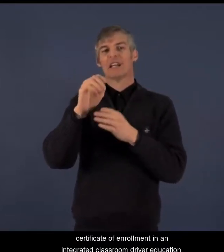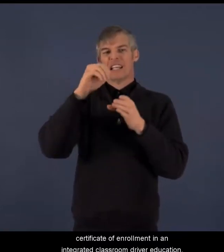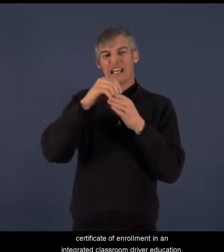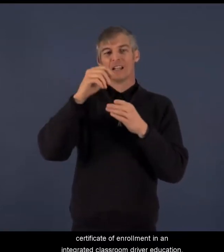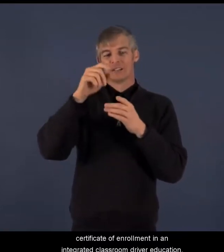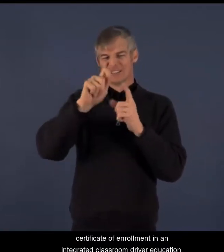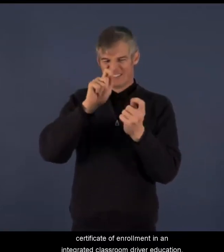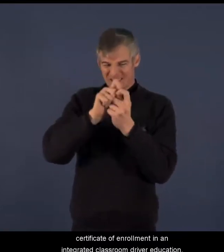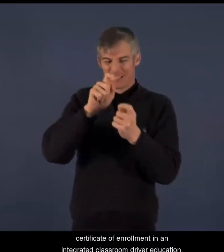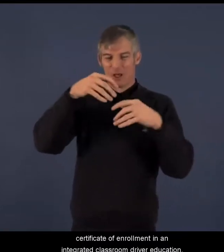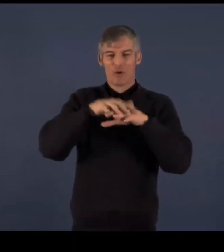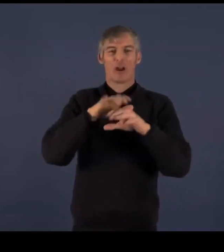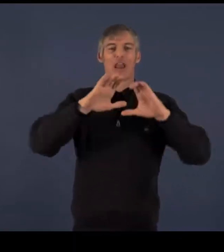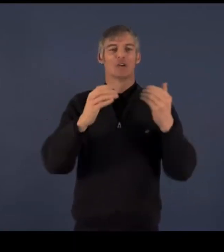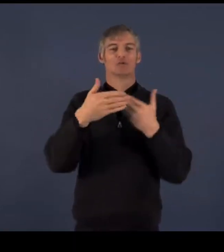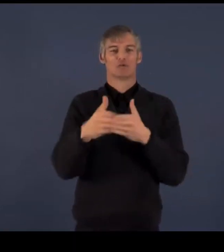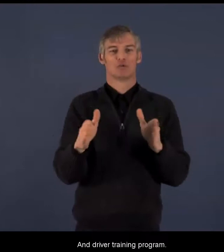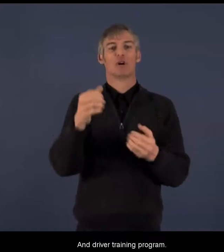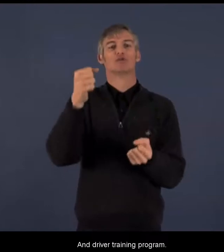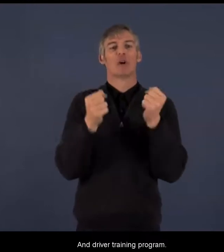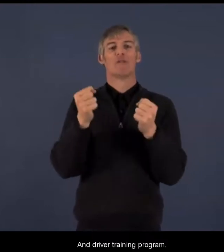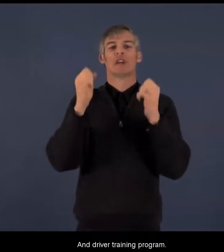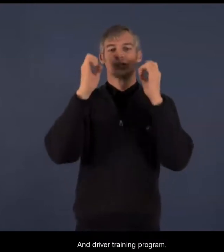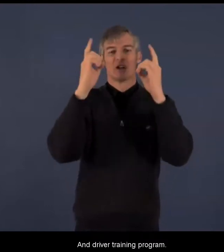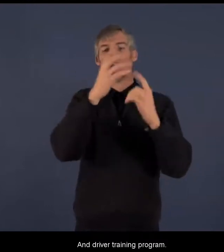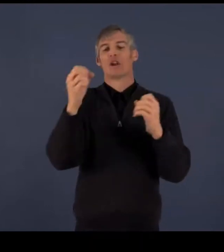driver education and driver training program.